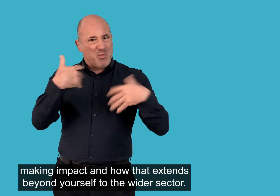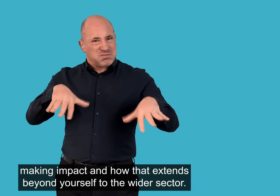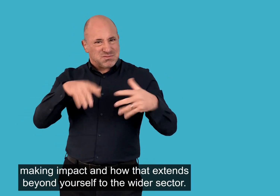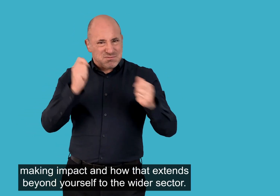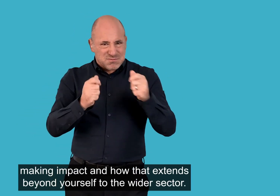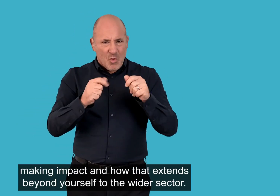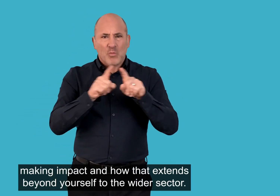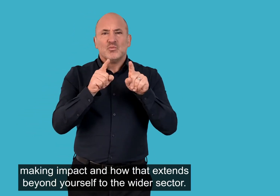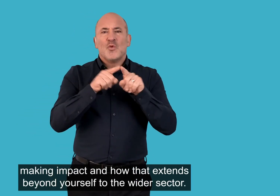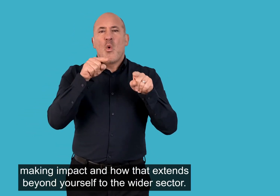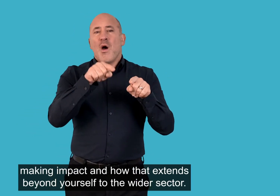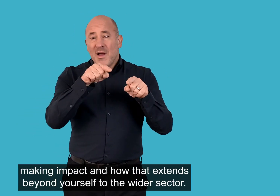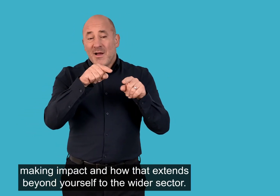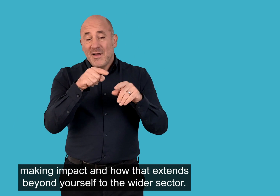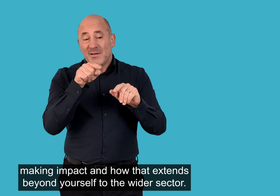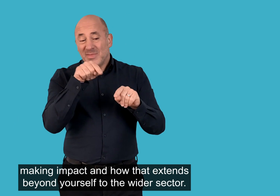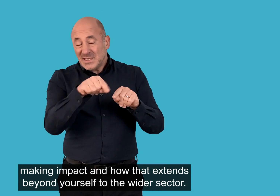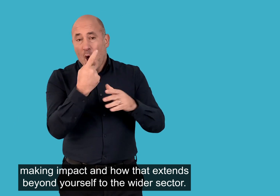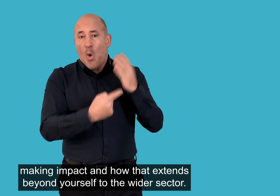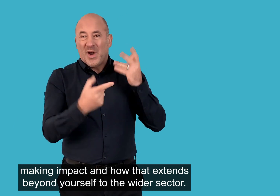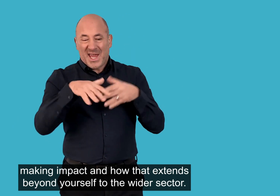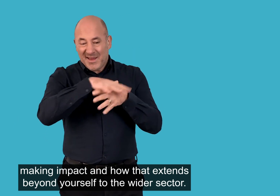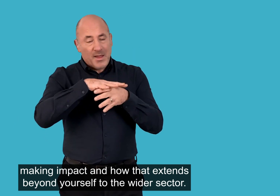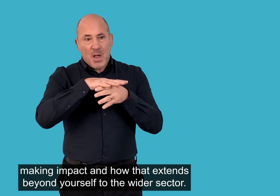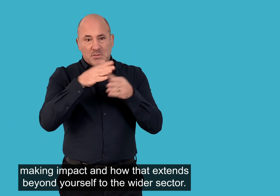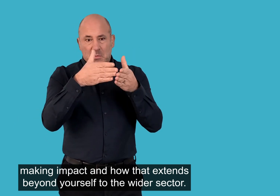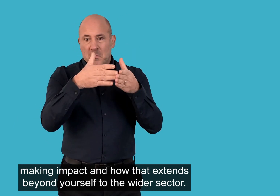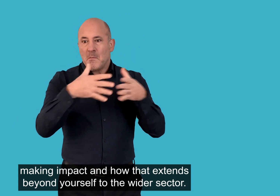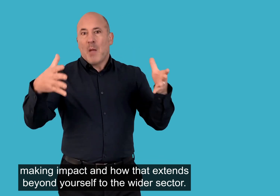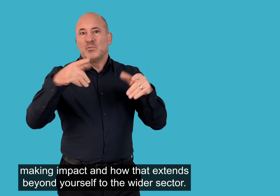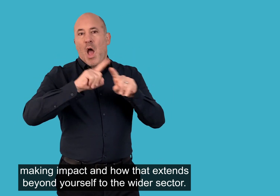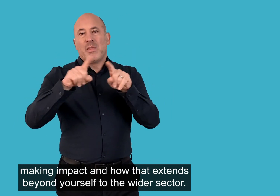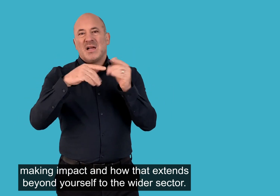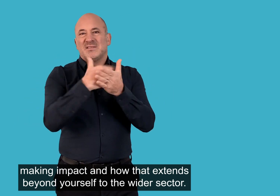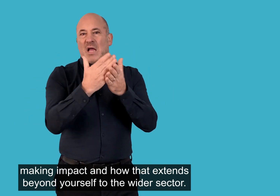making impact, and how that extends beyond yourself to the wider sector.